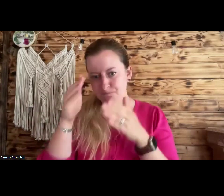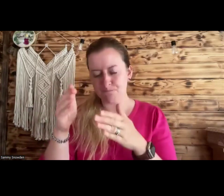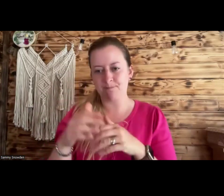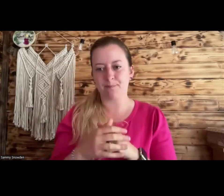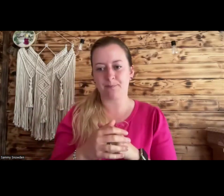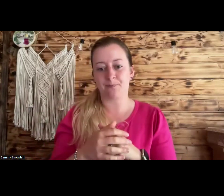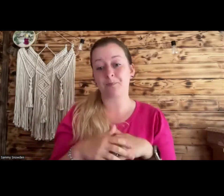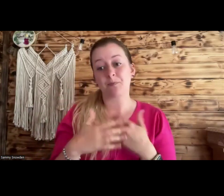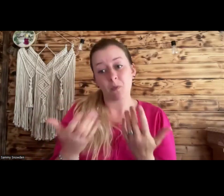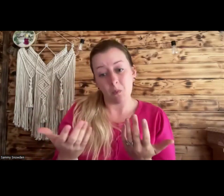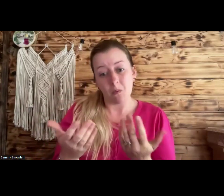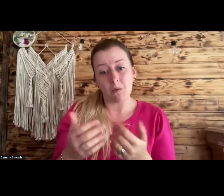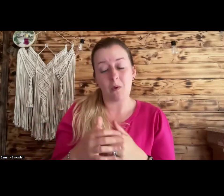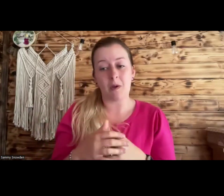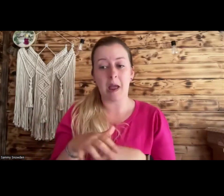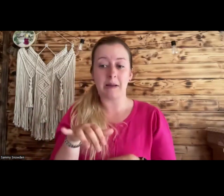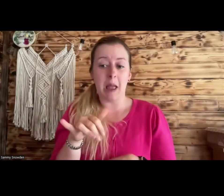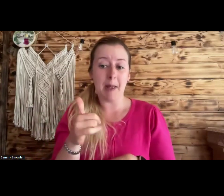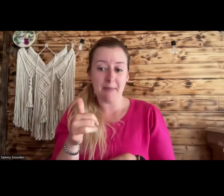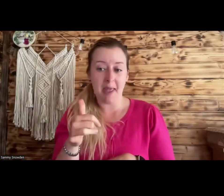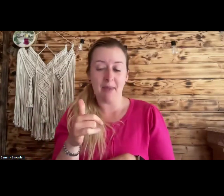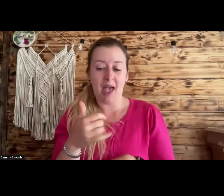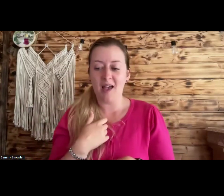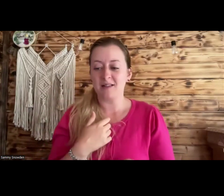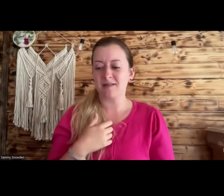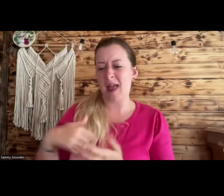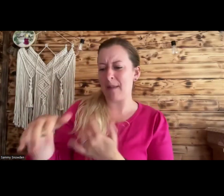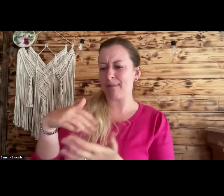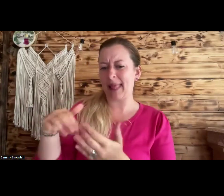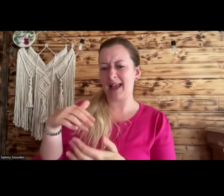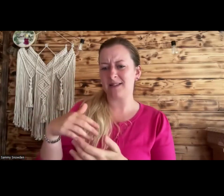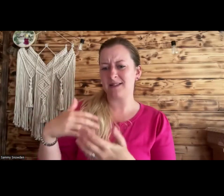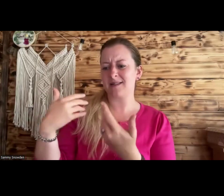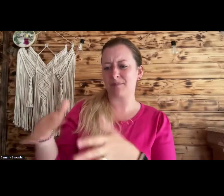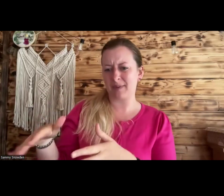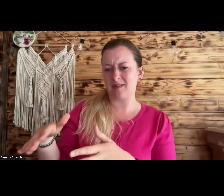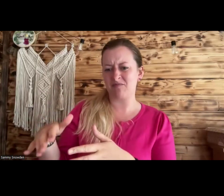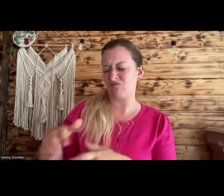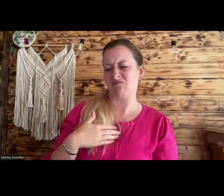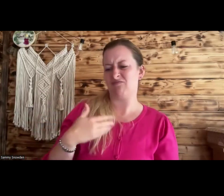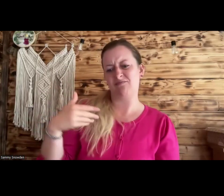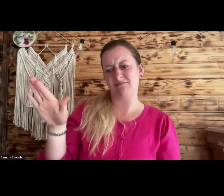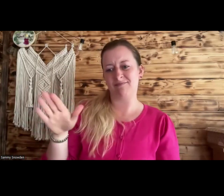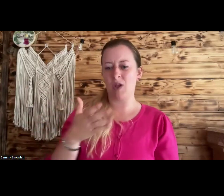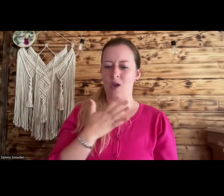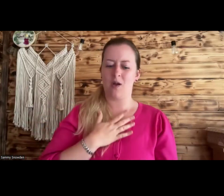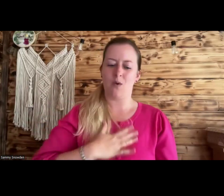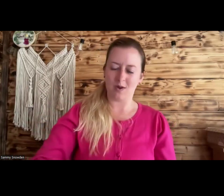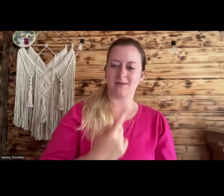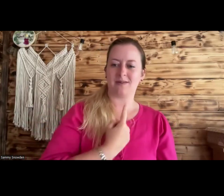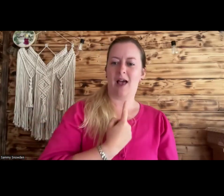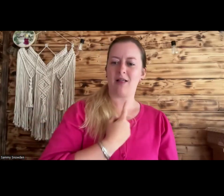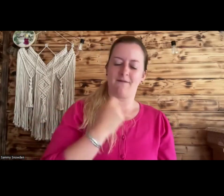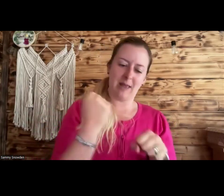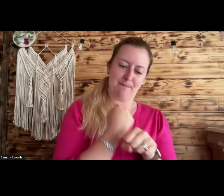and not use one of doTERRA's beautiful blends and make up our own. So we can get our 10ml rollerball, and inside